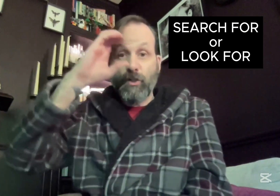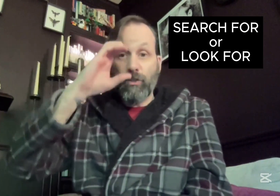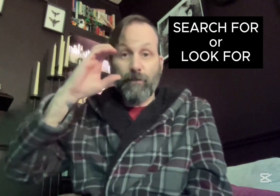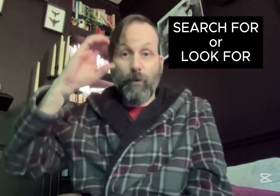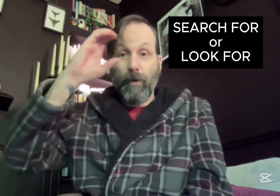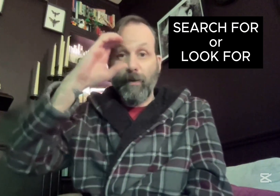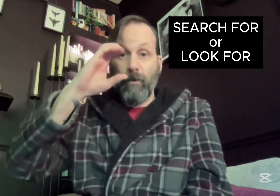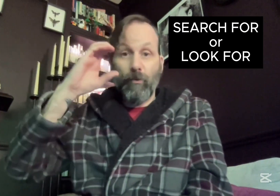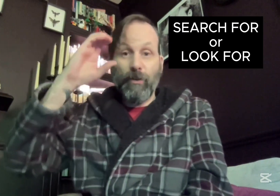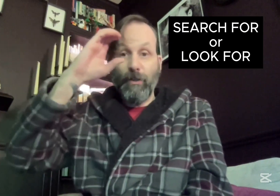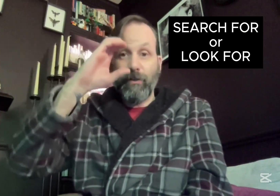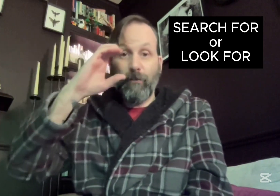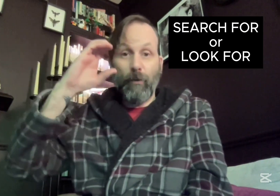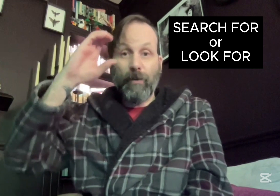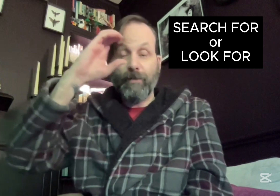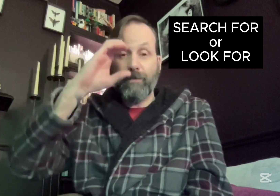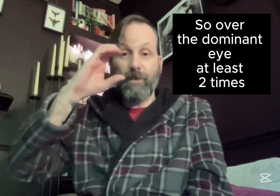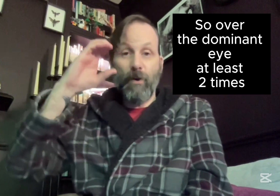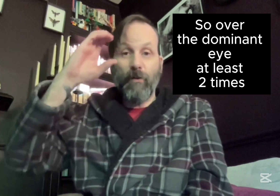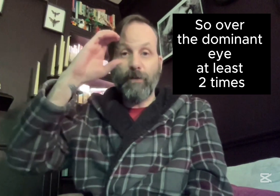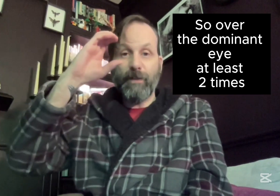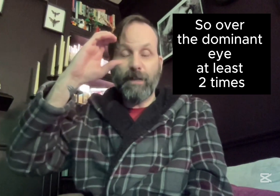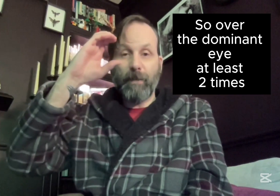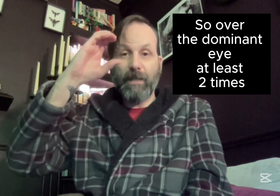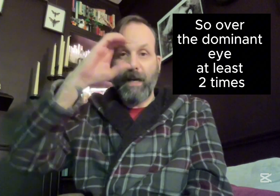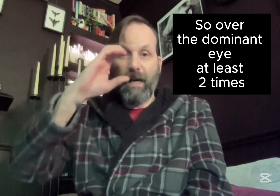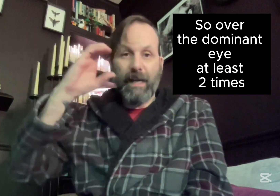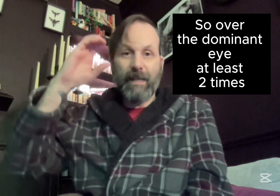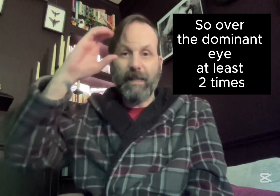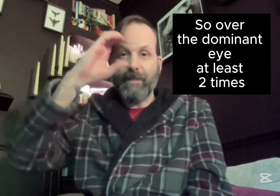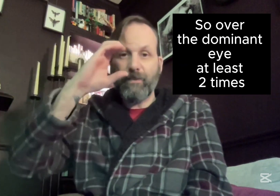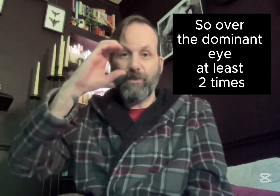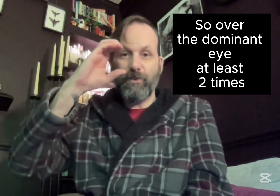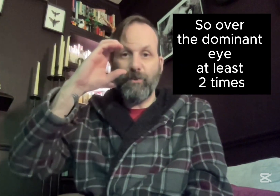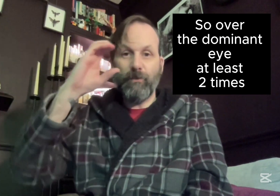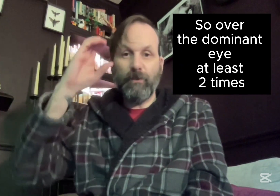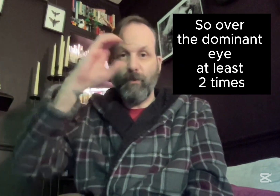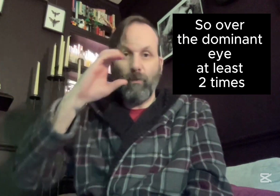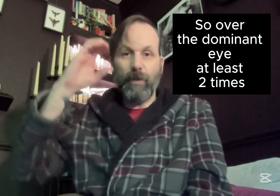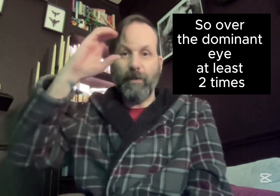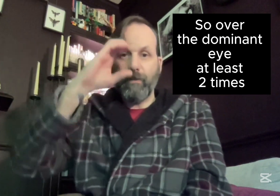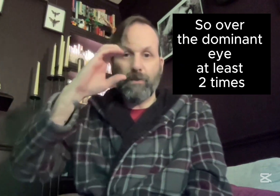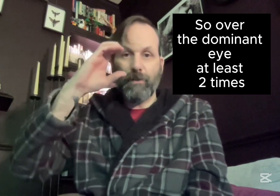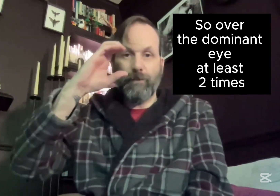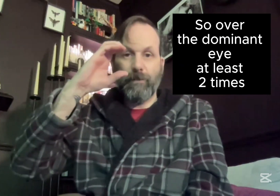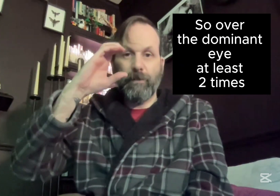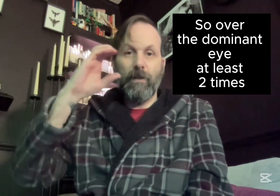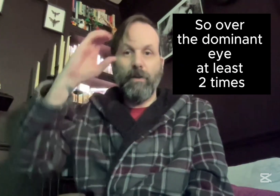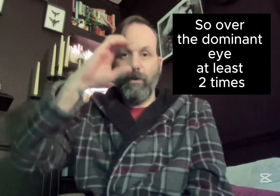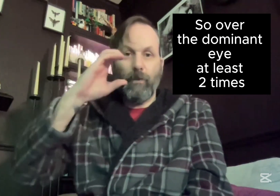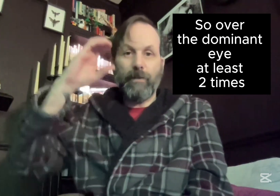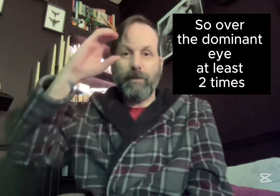Search for or look for. So over the dominant I, at least 2, 1, 2, 1,